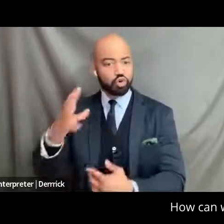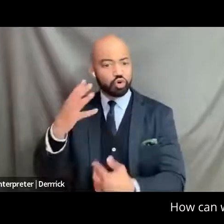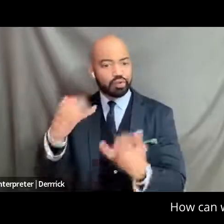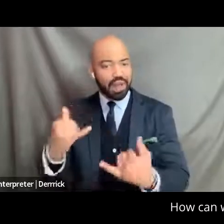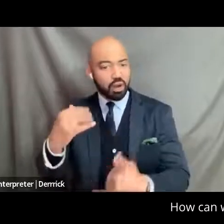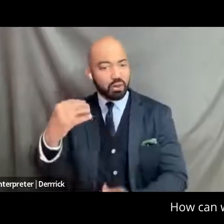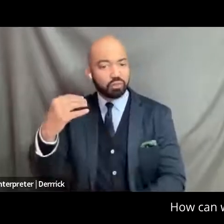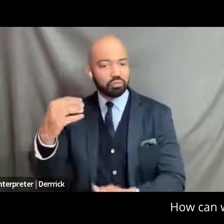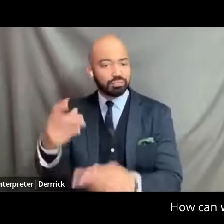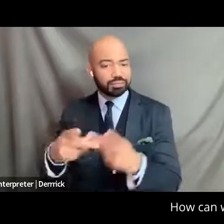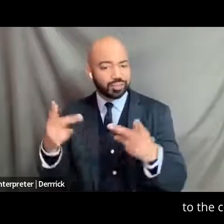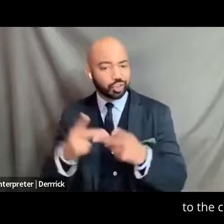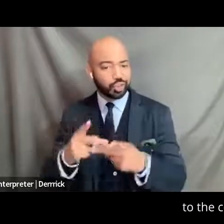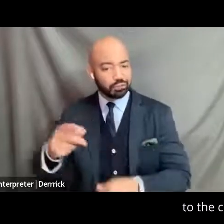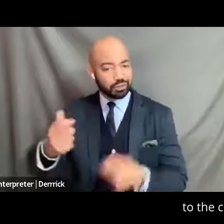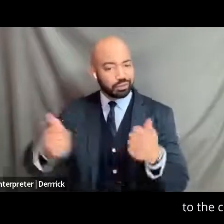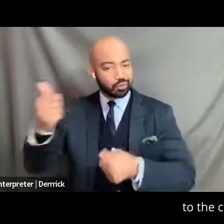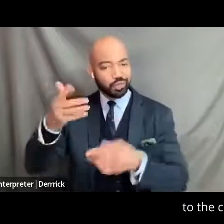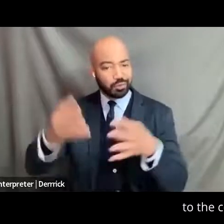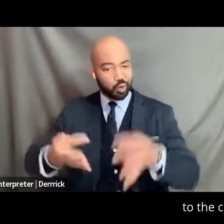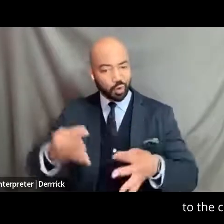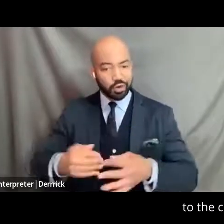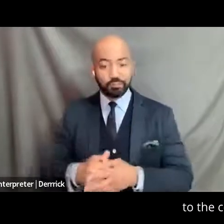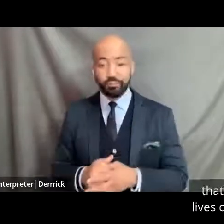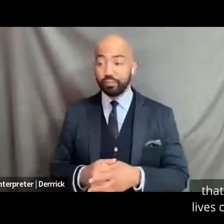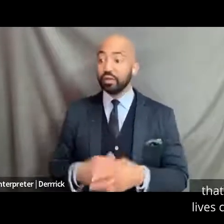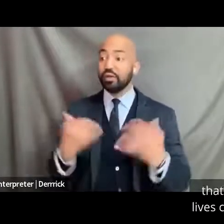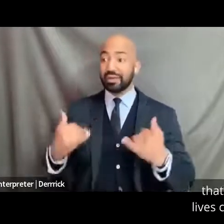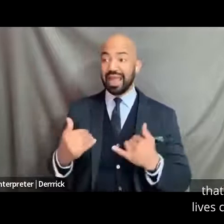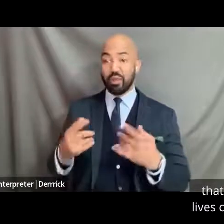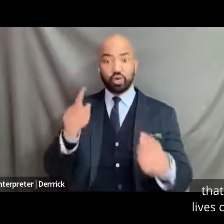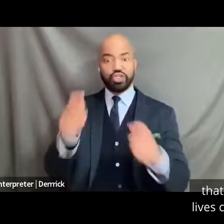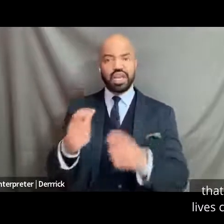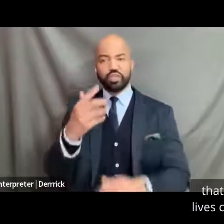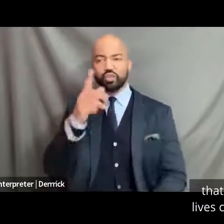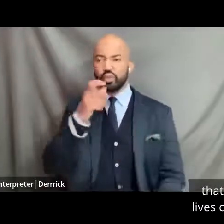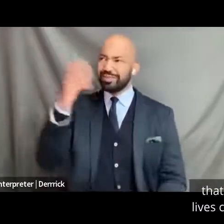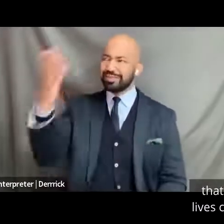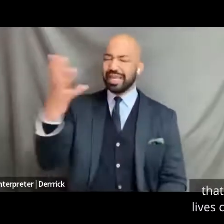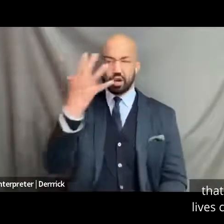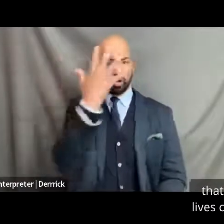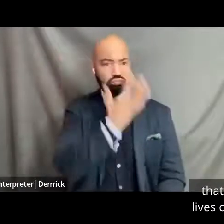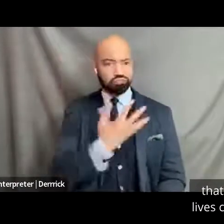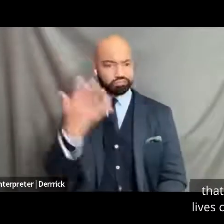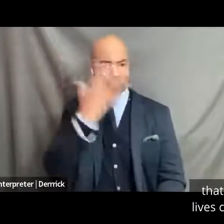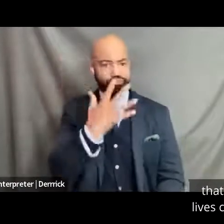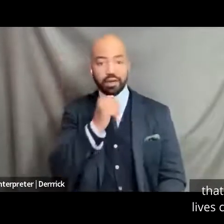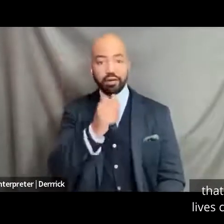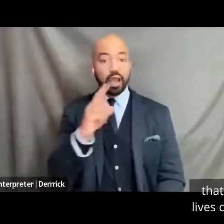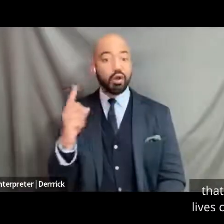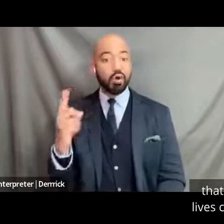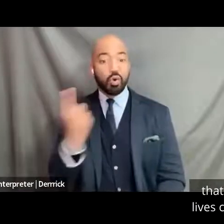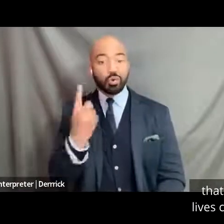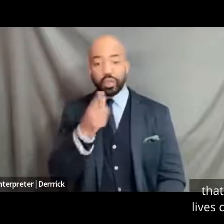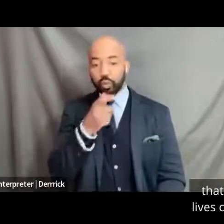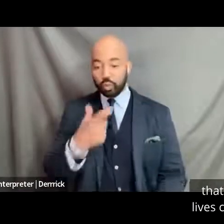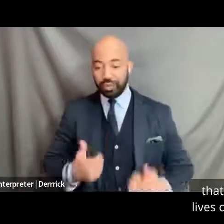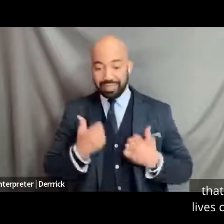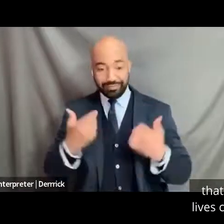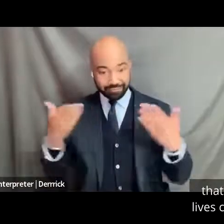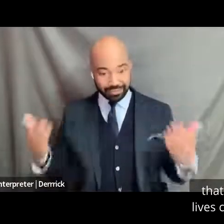pushing for changes to the composition of this court that not only reflect who lives currently in this